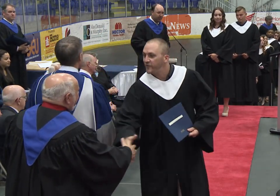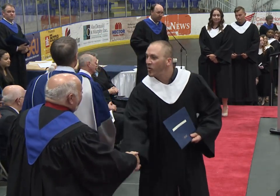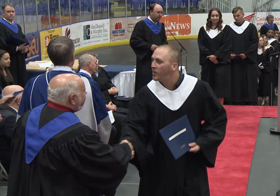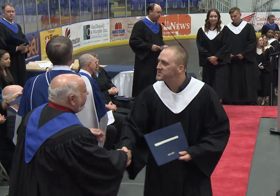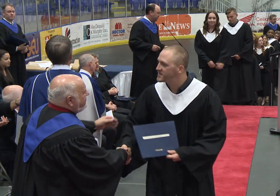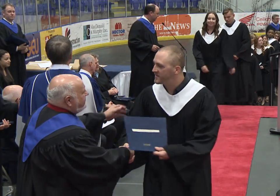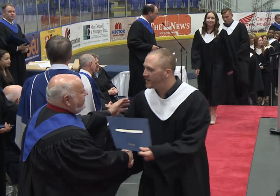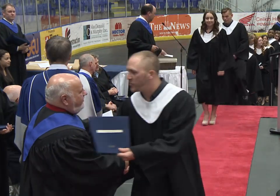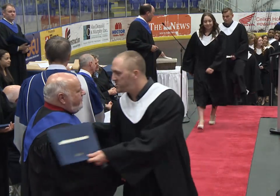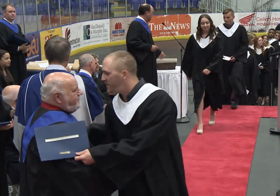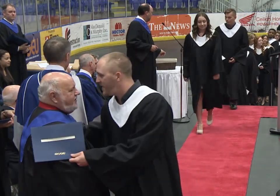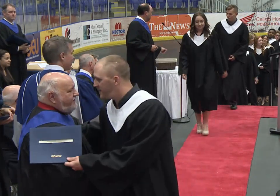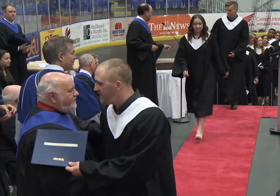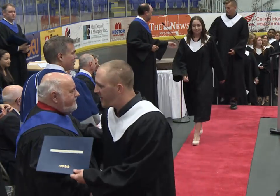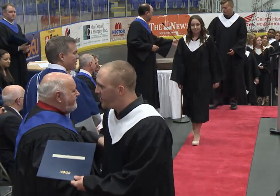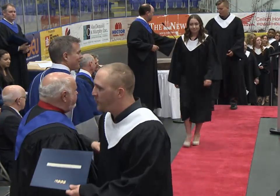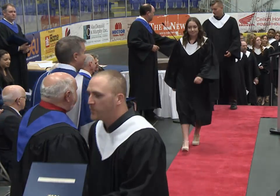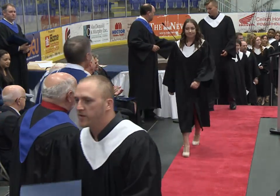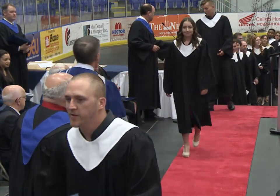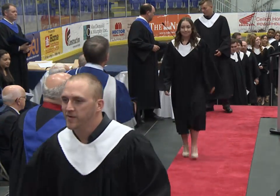Lydia Goodhue.